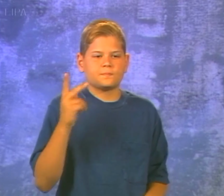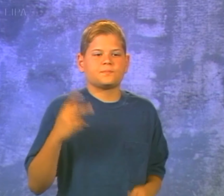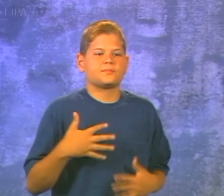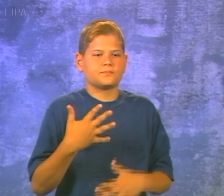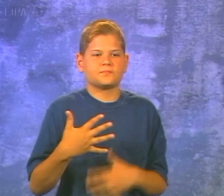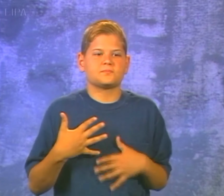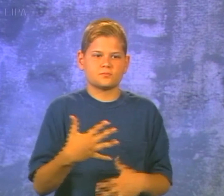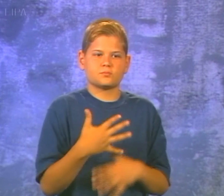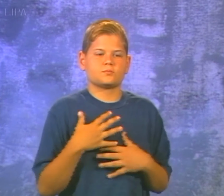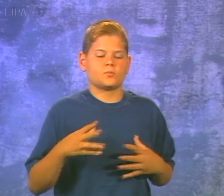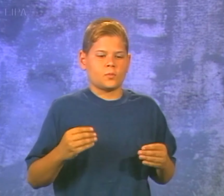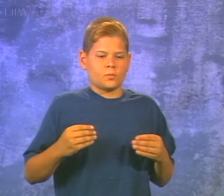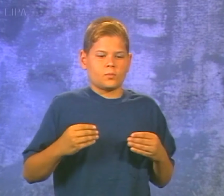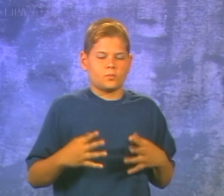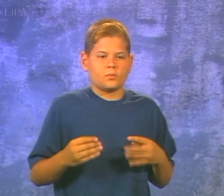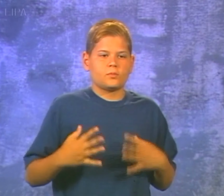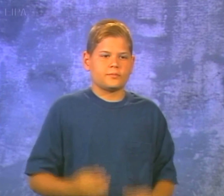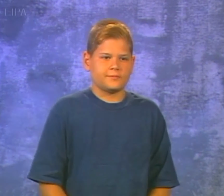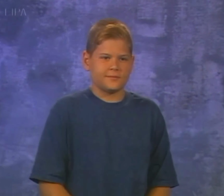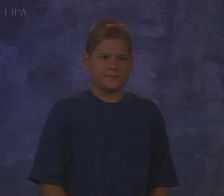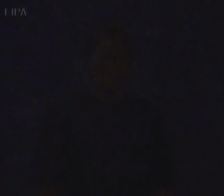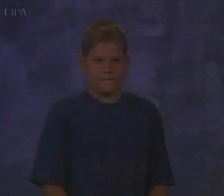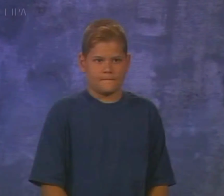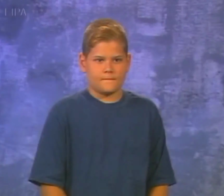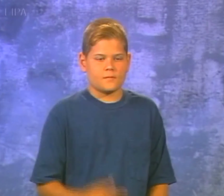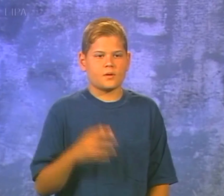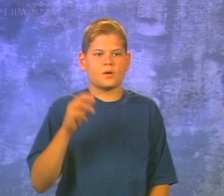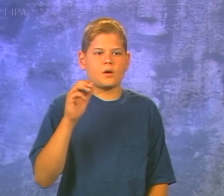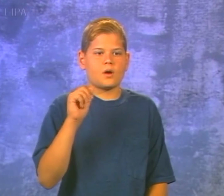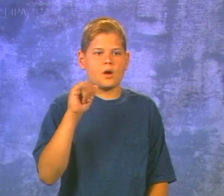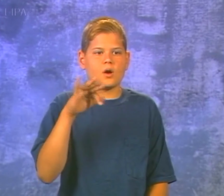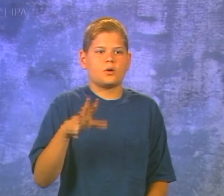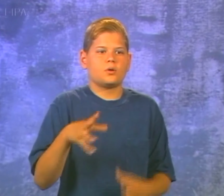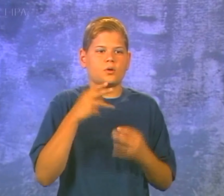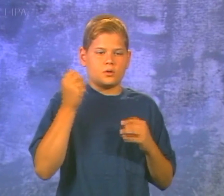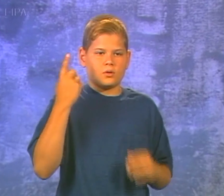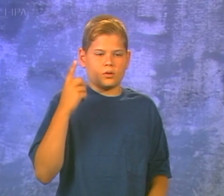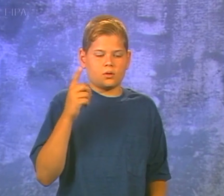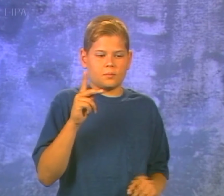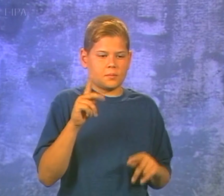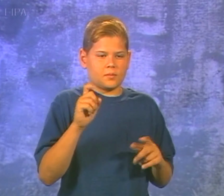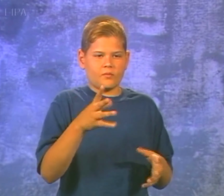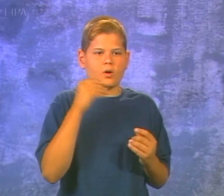Oh, the lungs are really interesting. The way they expand as you breathe.